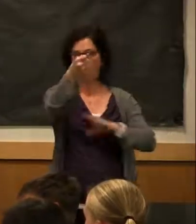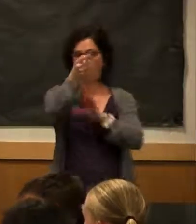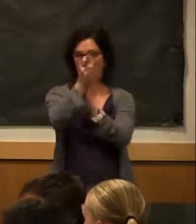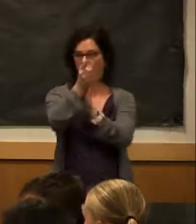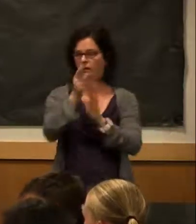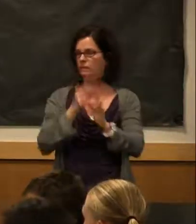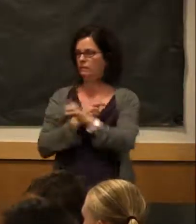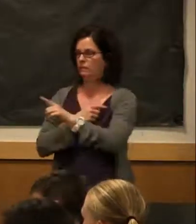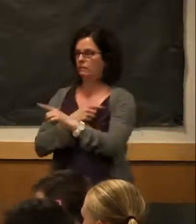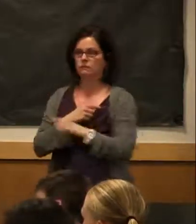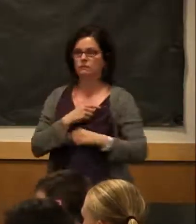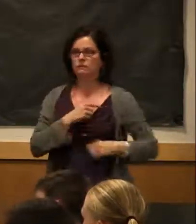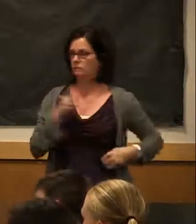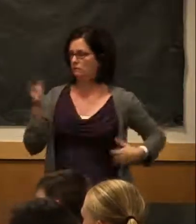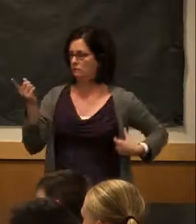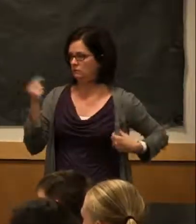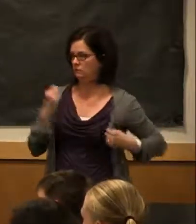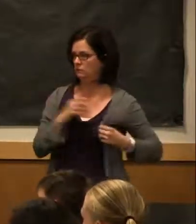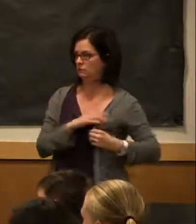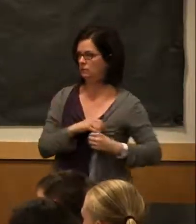second, Maribel, then.